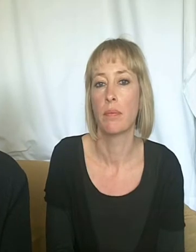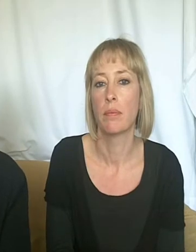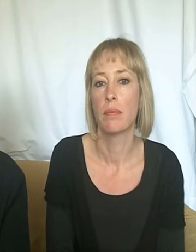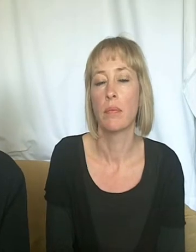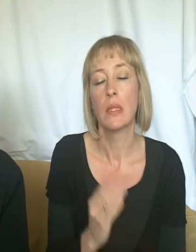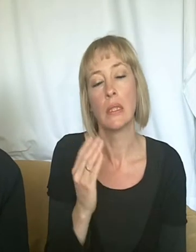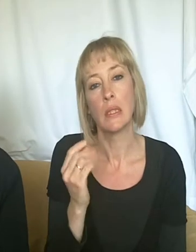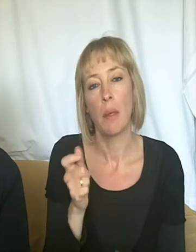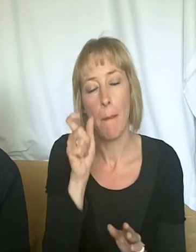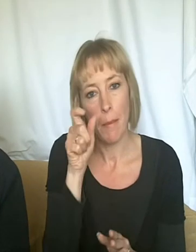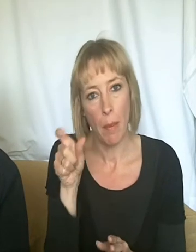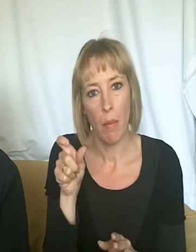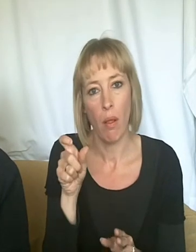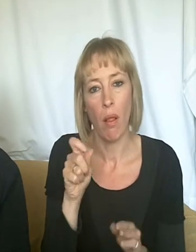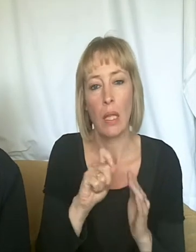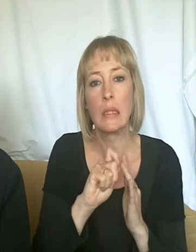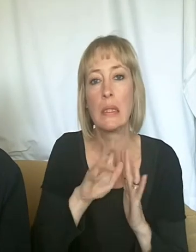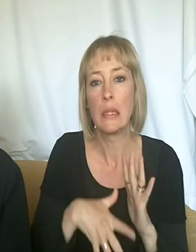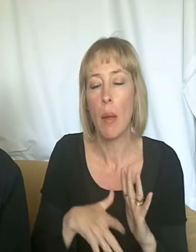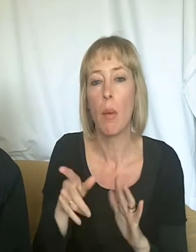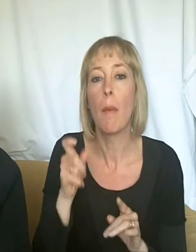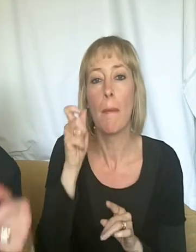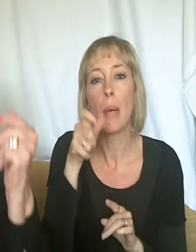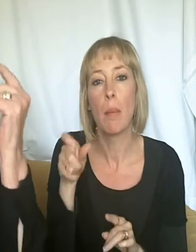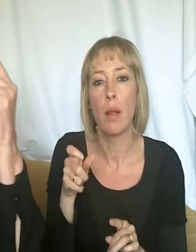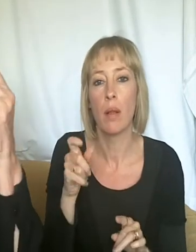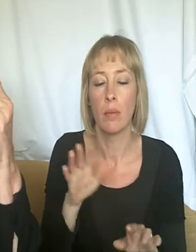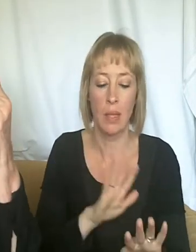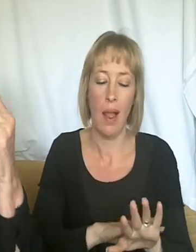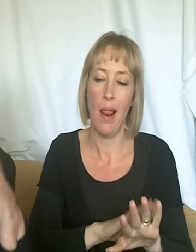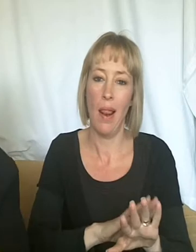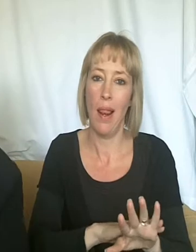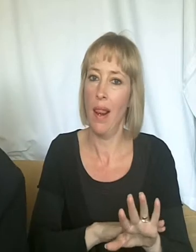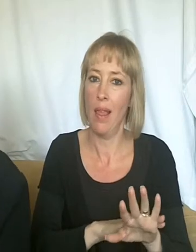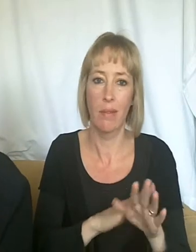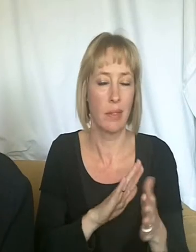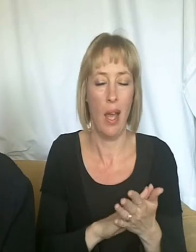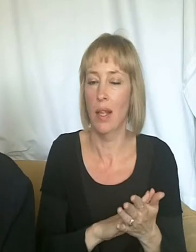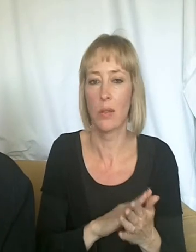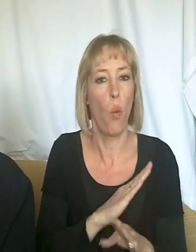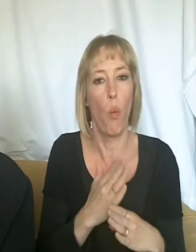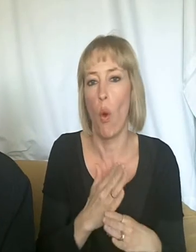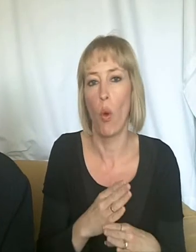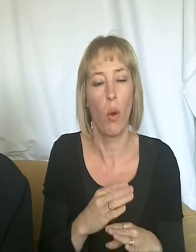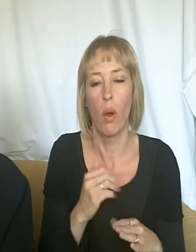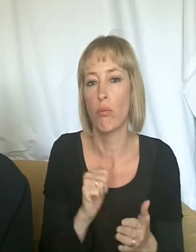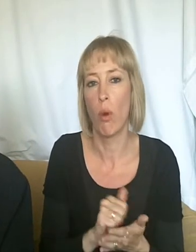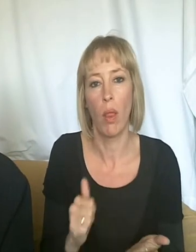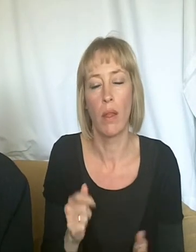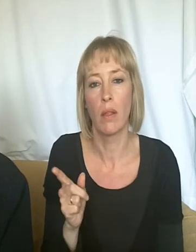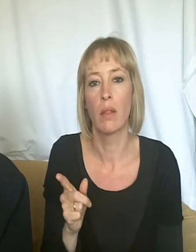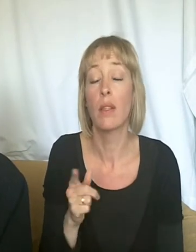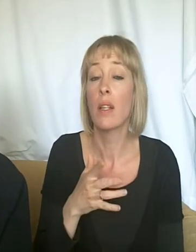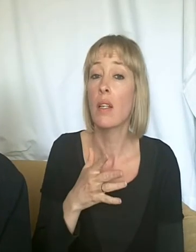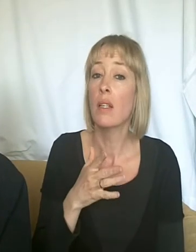Some people with disabilities like me, my left hand doesn't work properly,